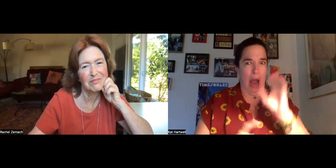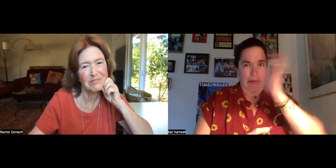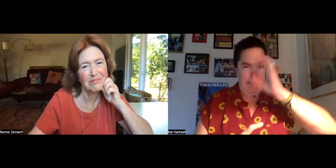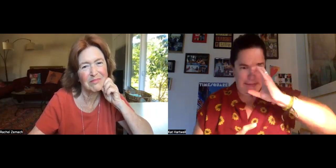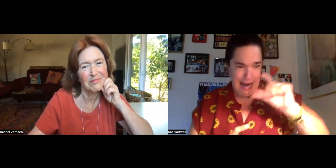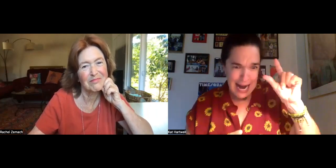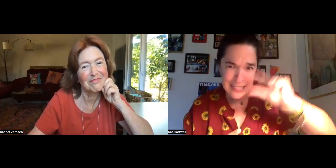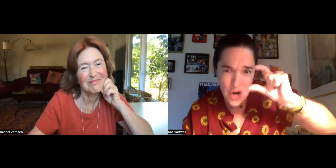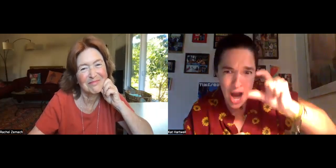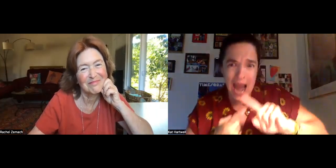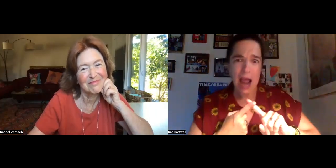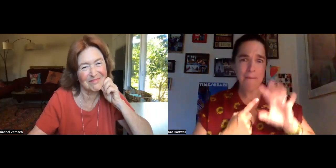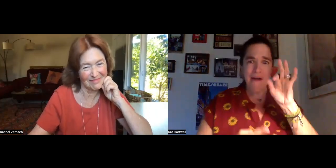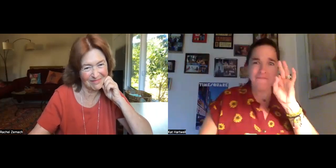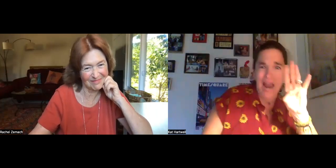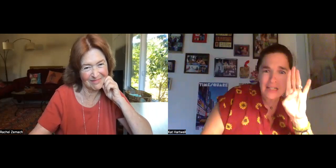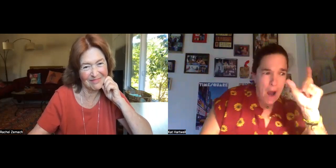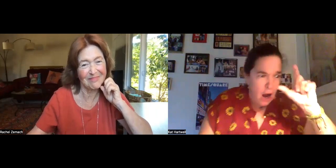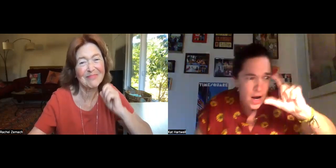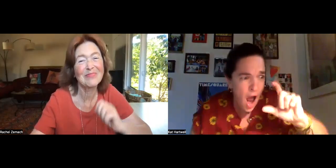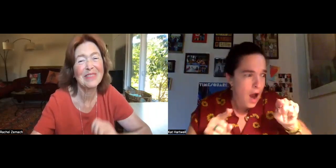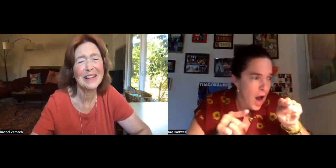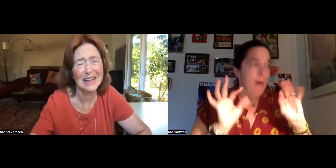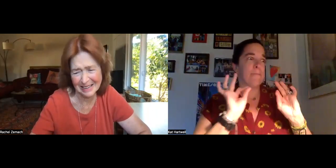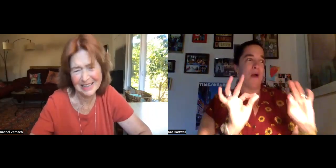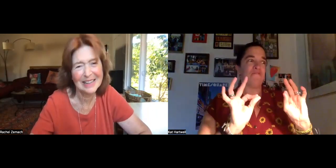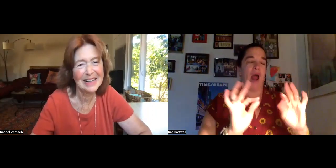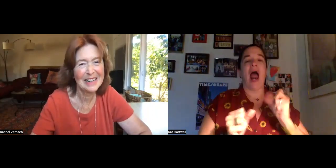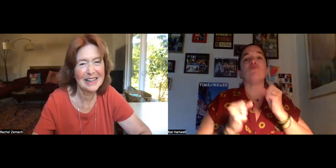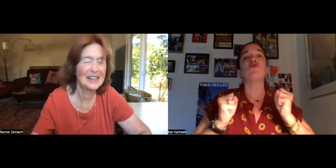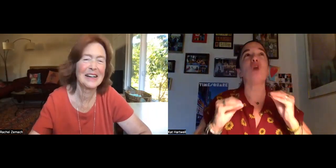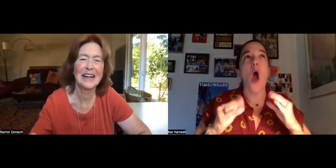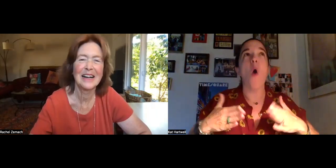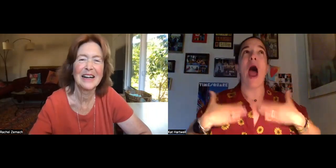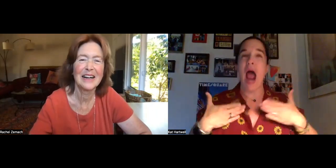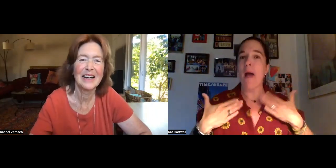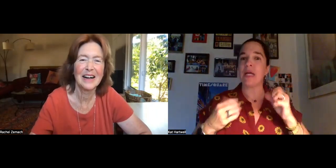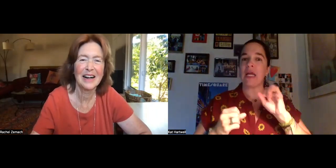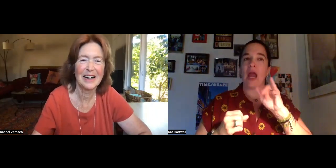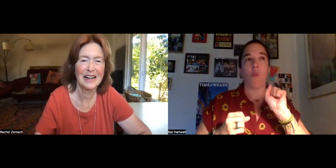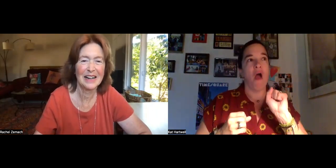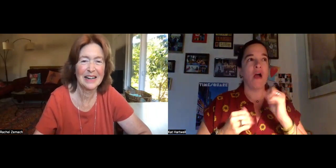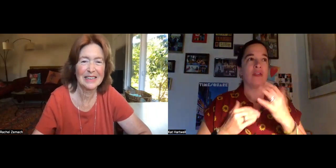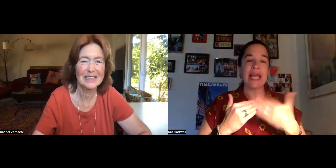But Instagram, Facebook, perfect. I'm so happy it was an